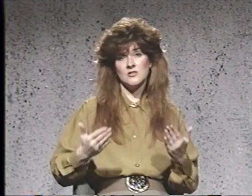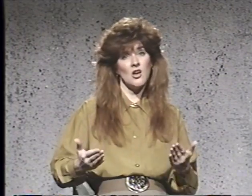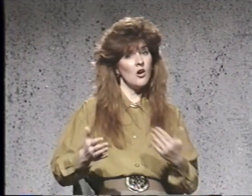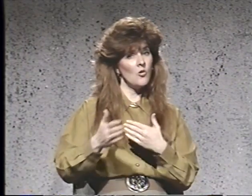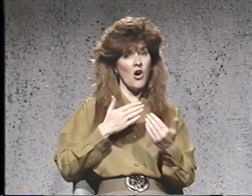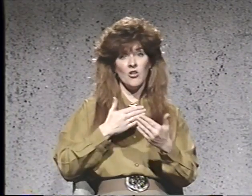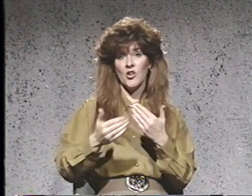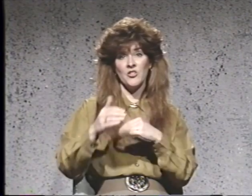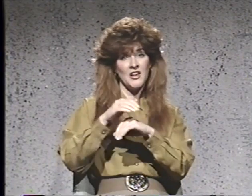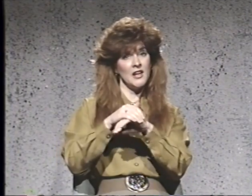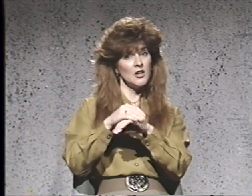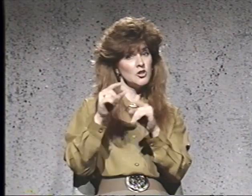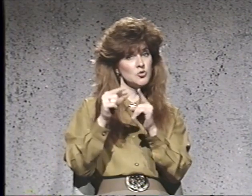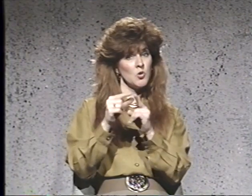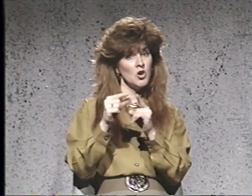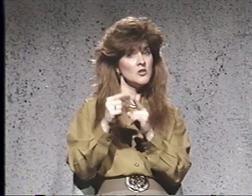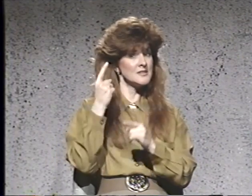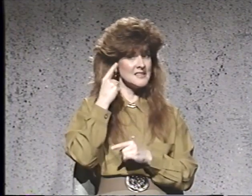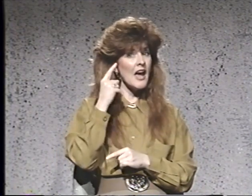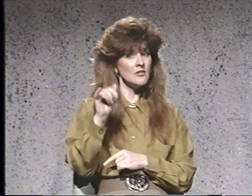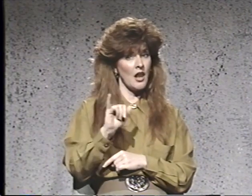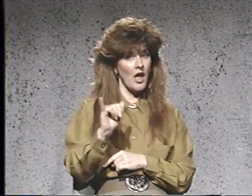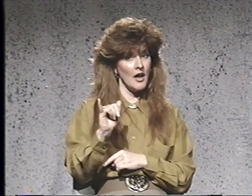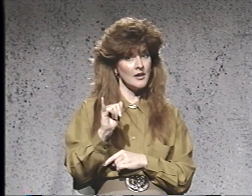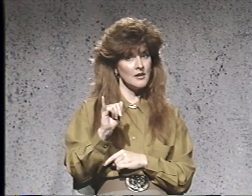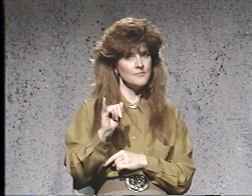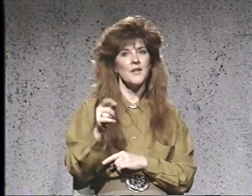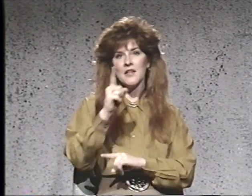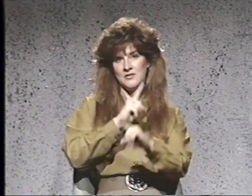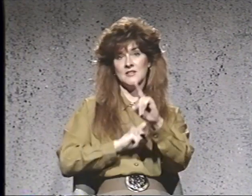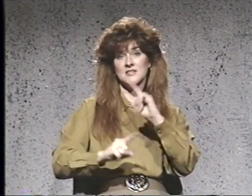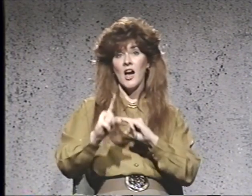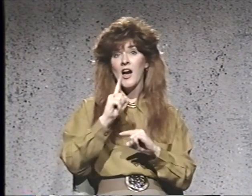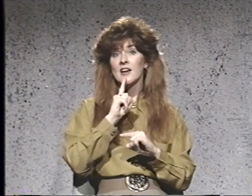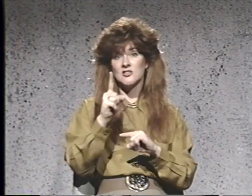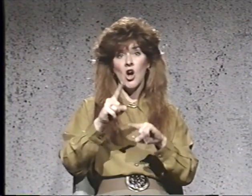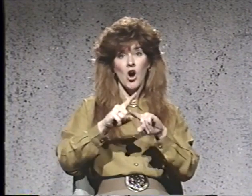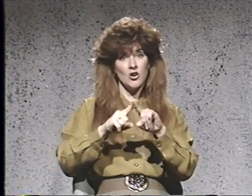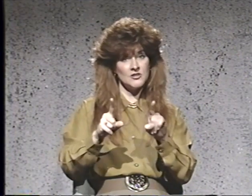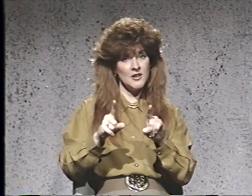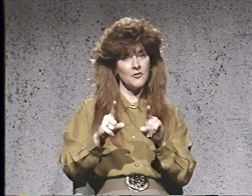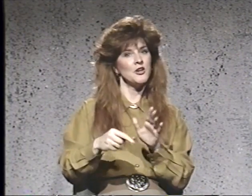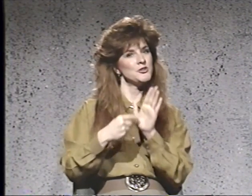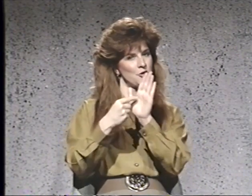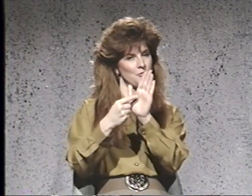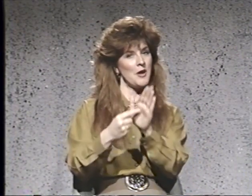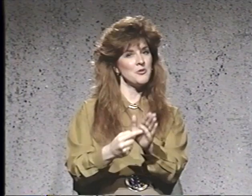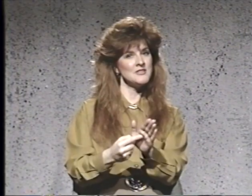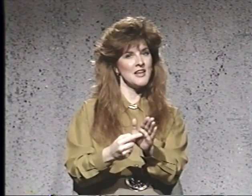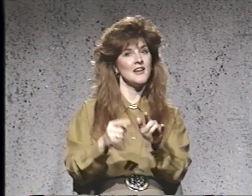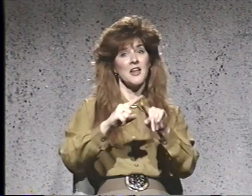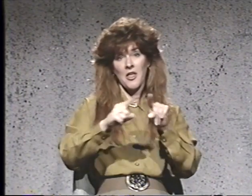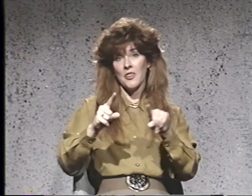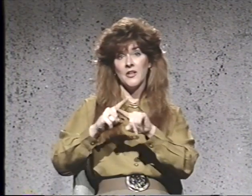So, although the English words sound alike, the signs are different to represent the